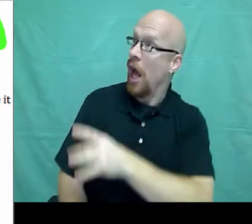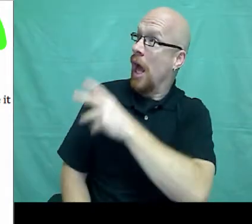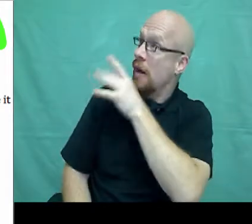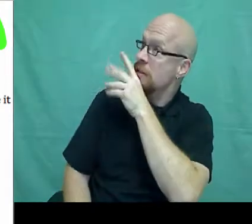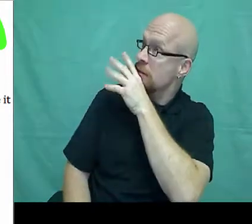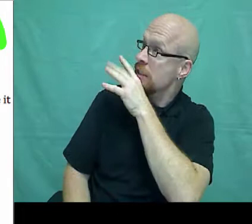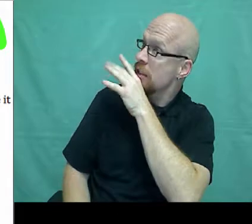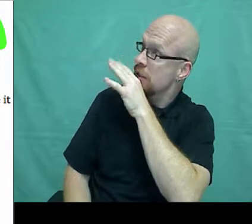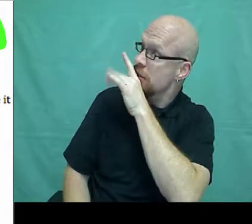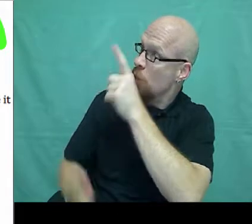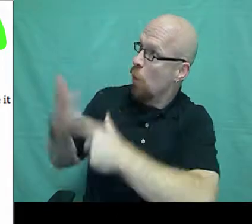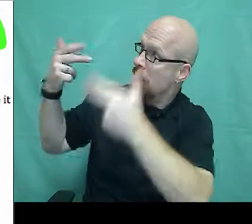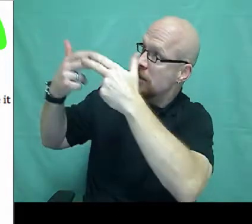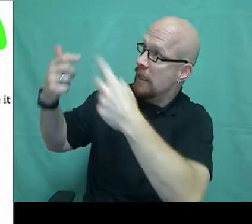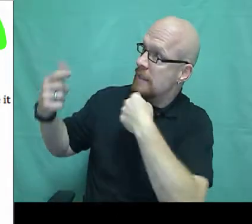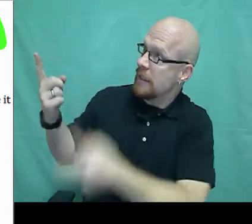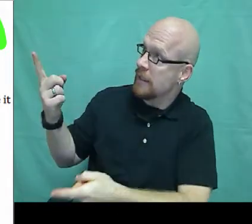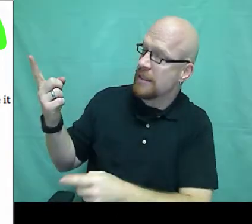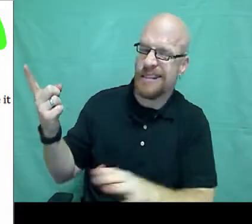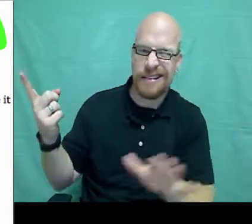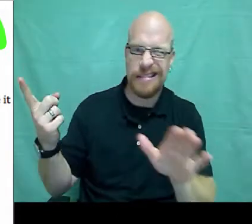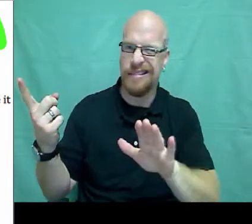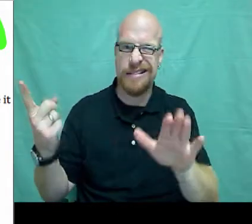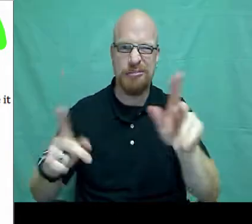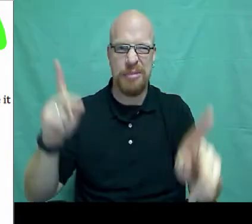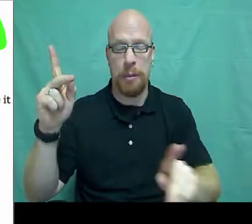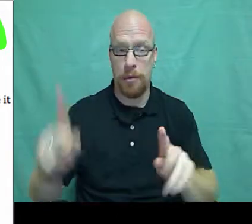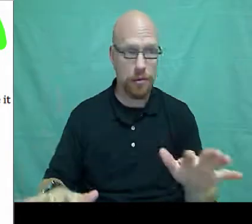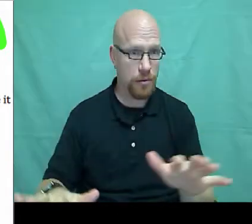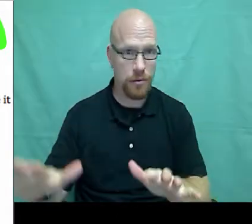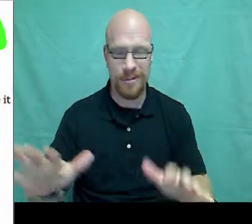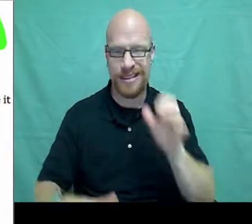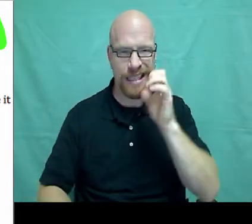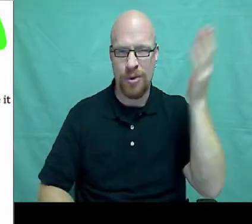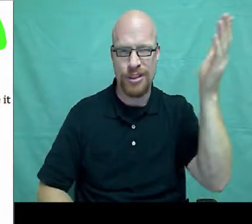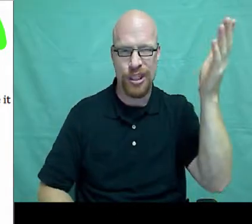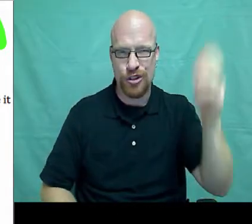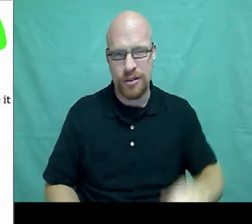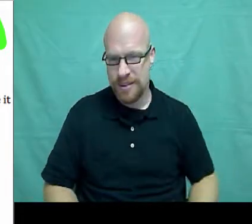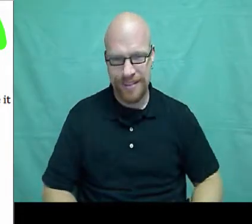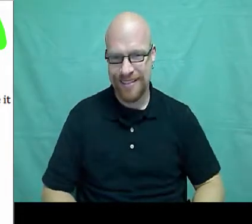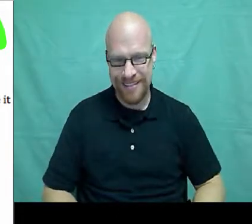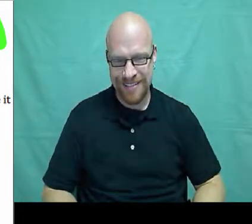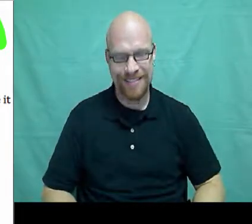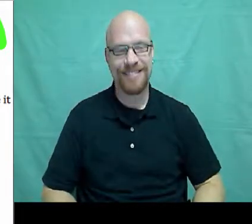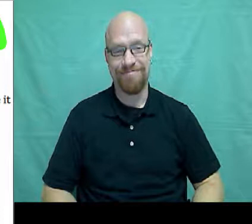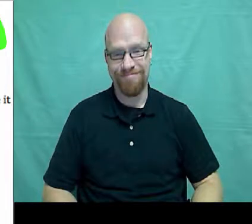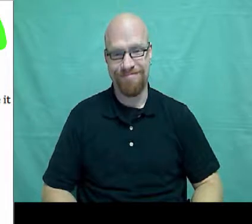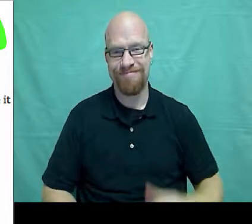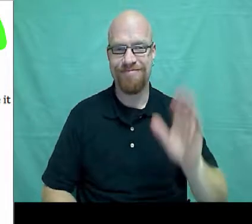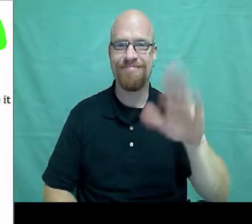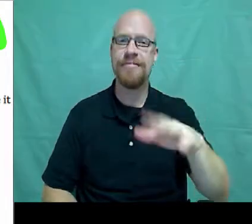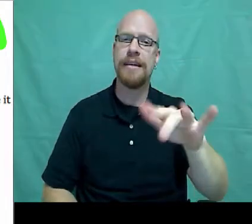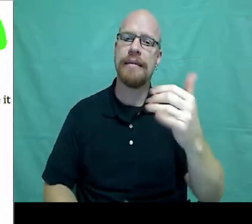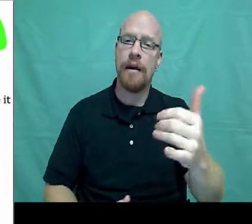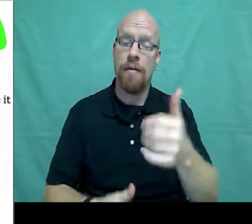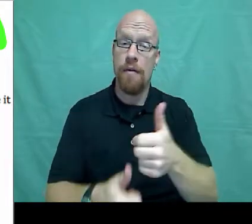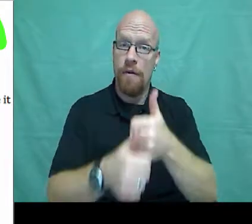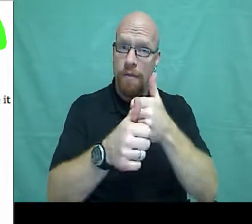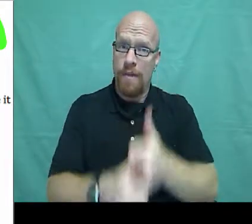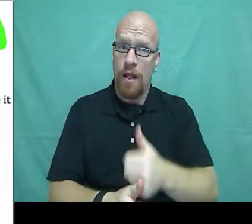And don't look at your PowerPoint on the screen and just read from the screen. People don't want to listen to that or watch that